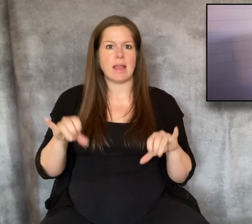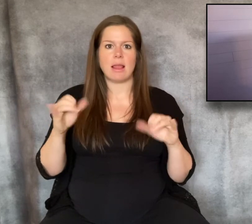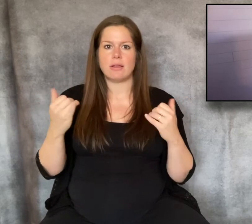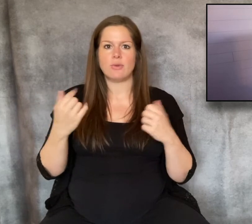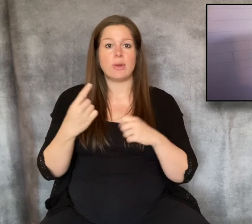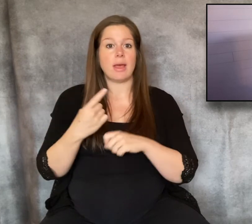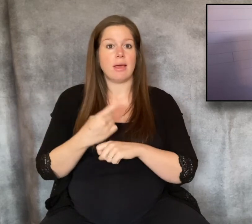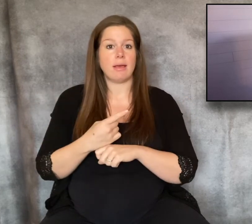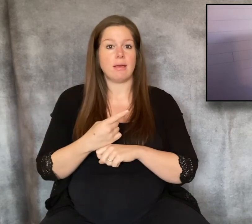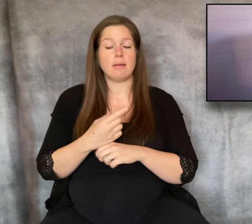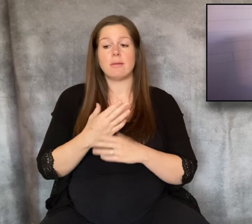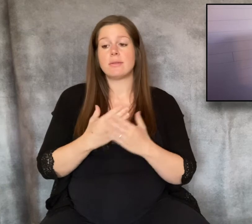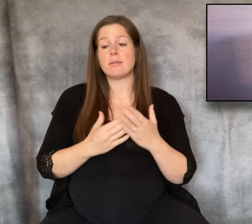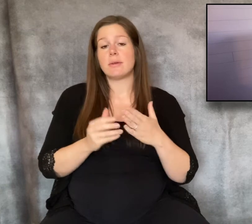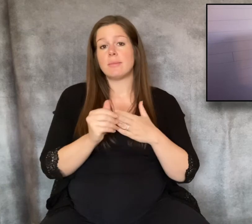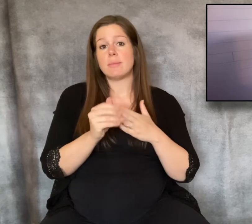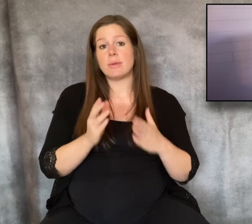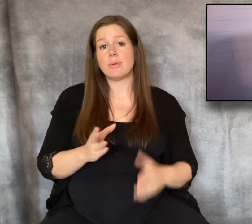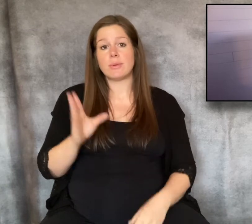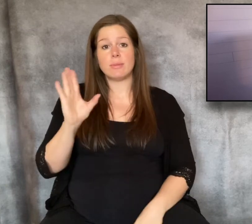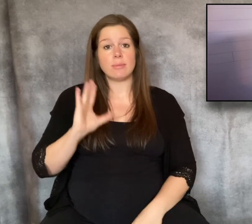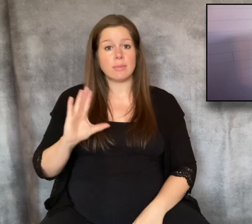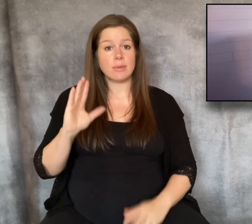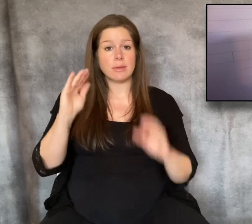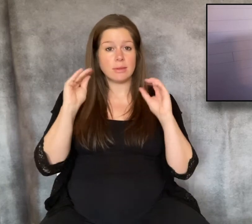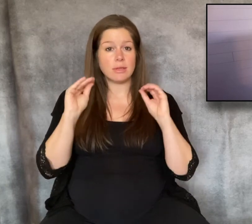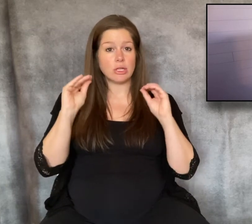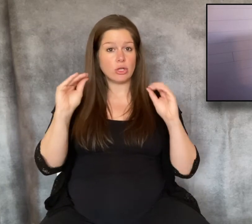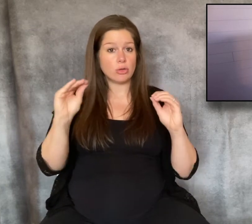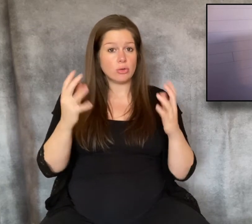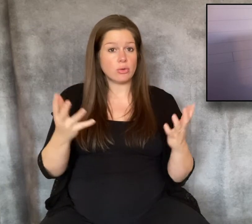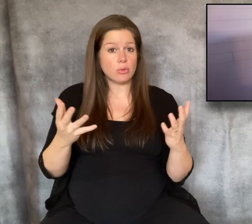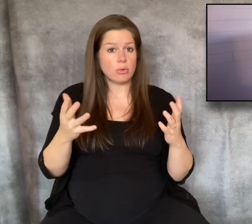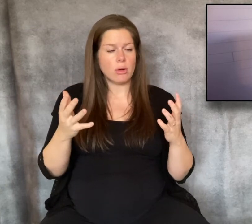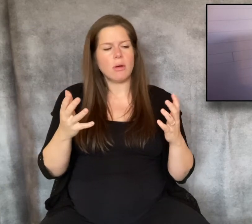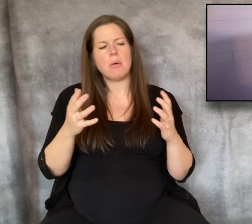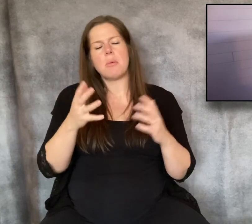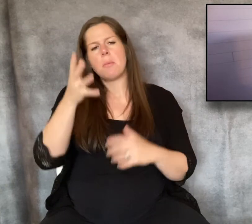that a man could divorce his wife for any reason